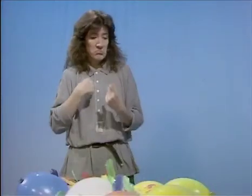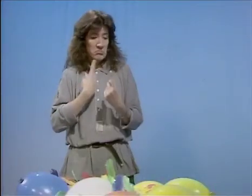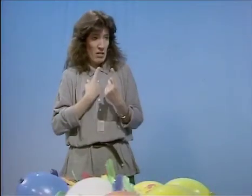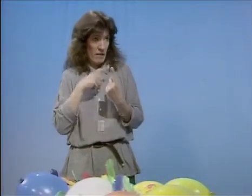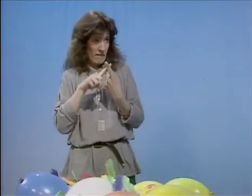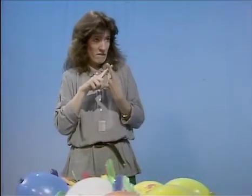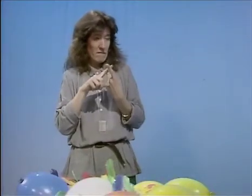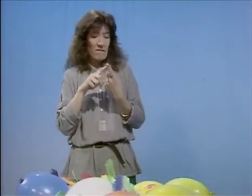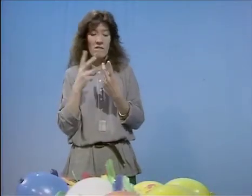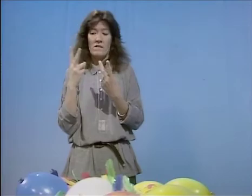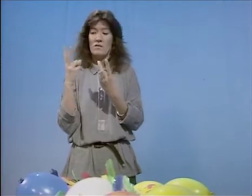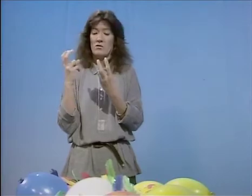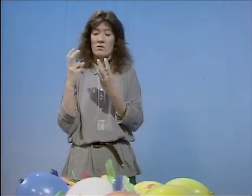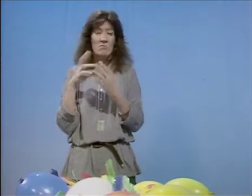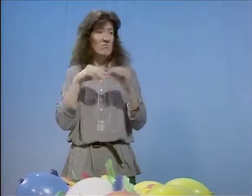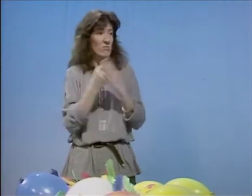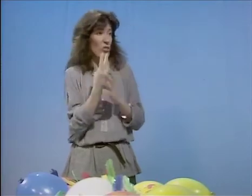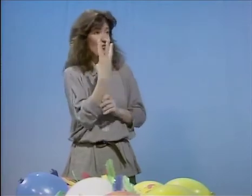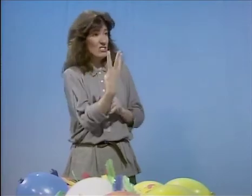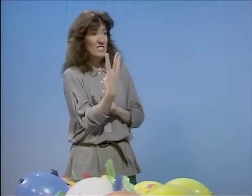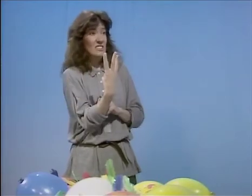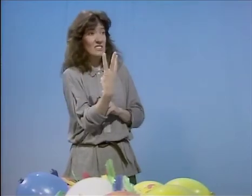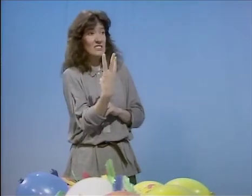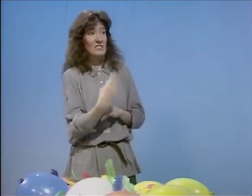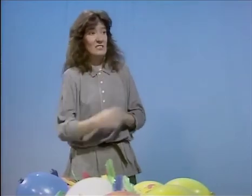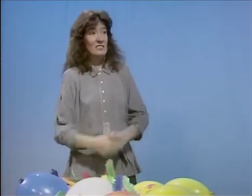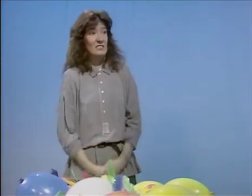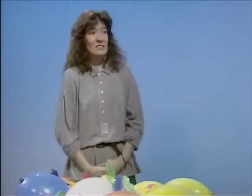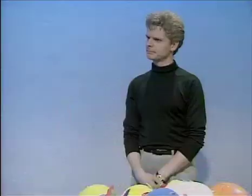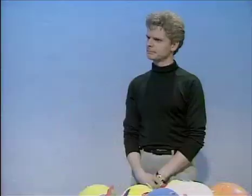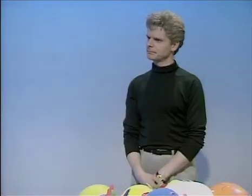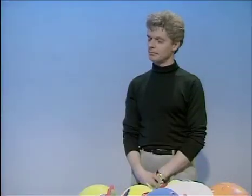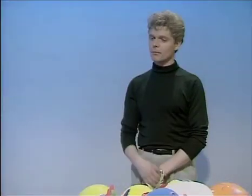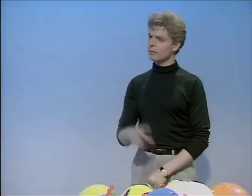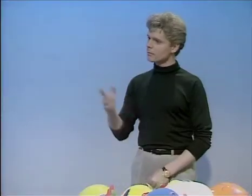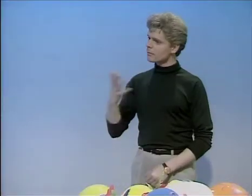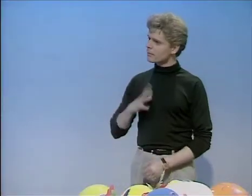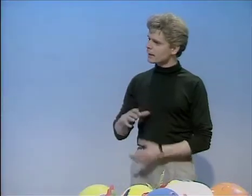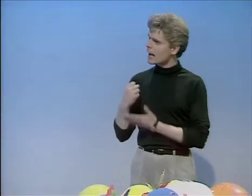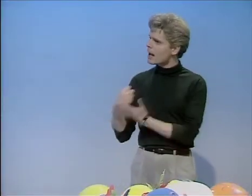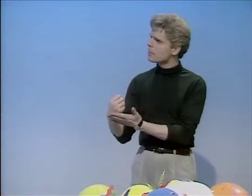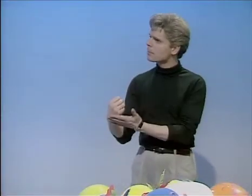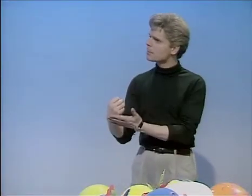There's myself and 2 more. 3 altogether. Do you want any help?